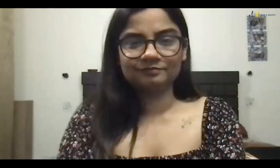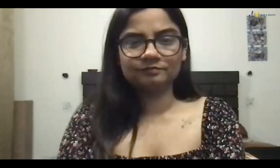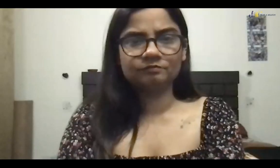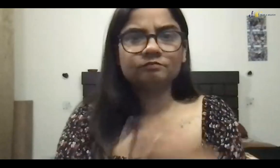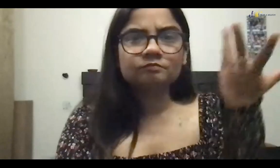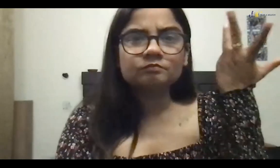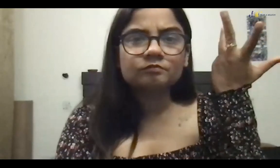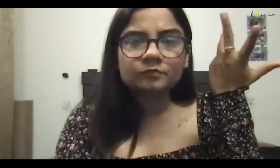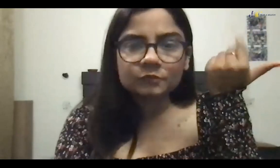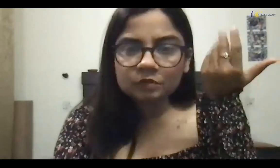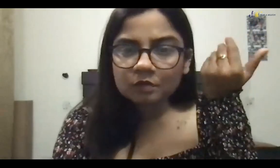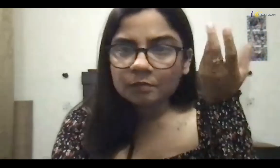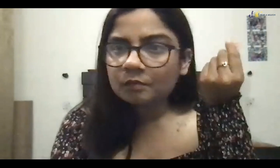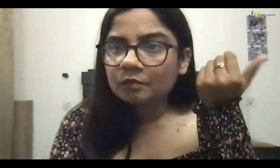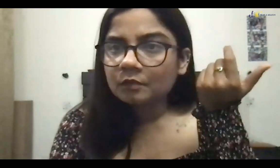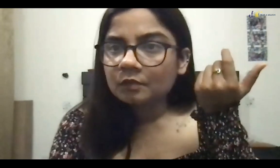or